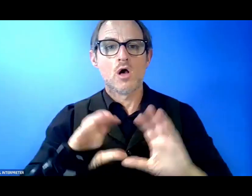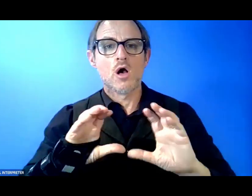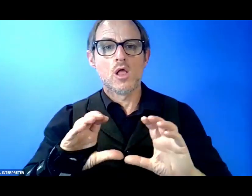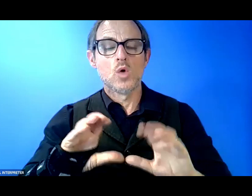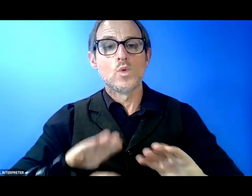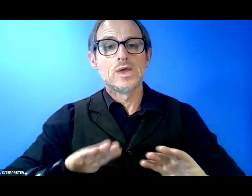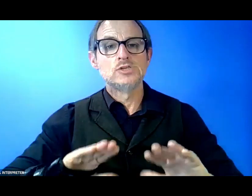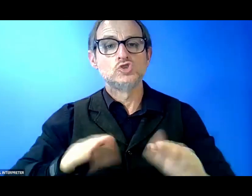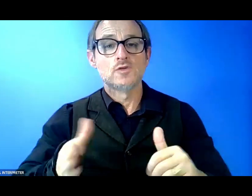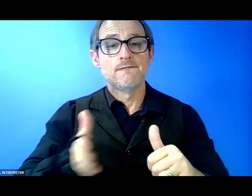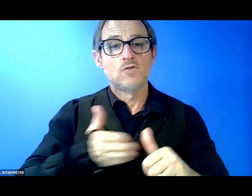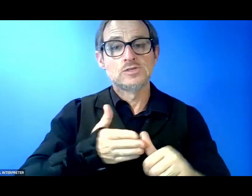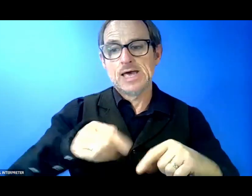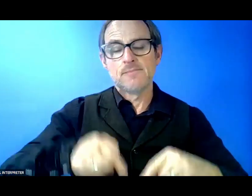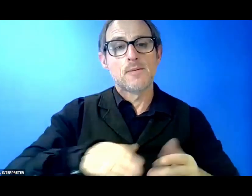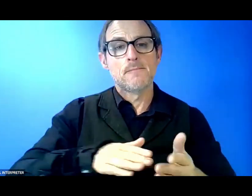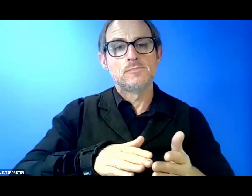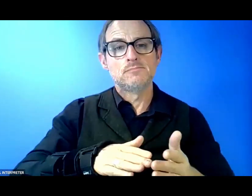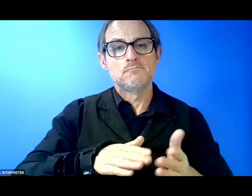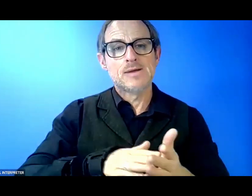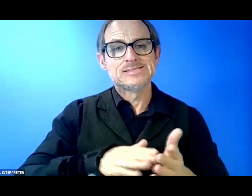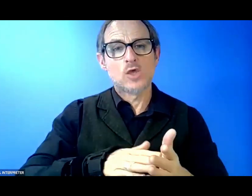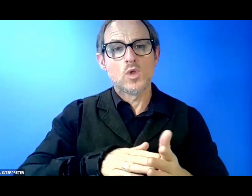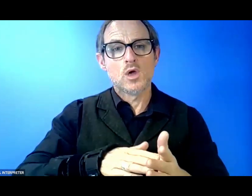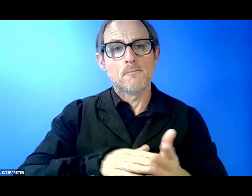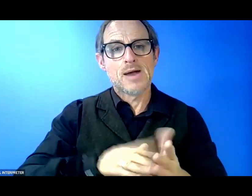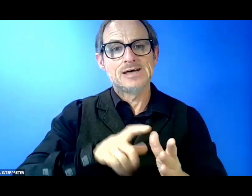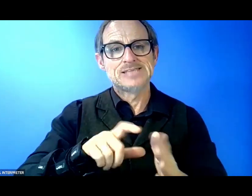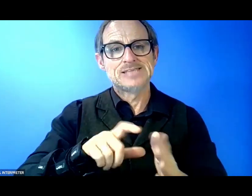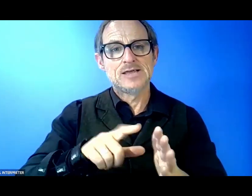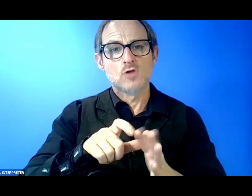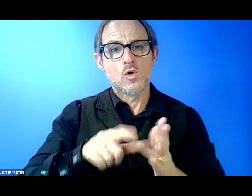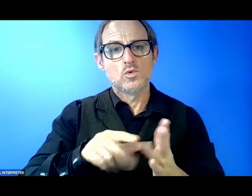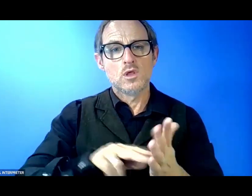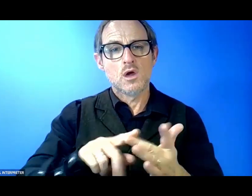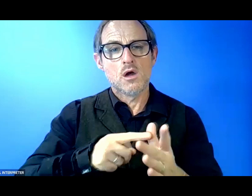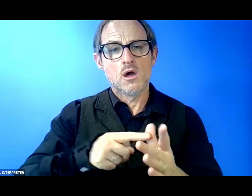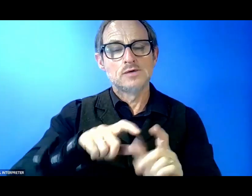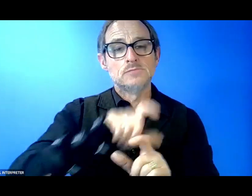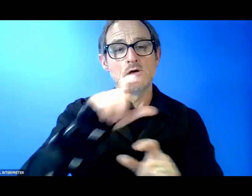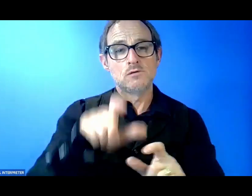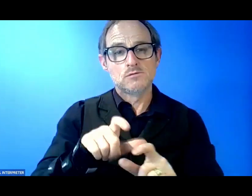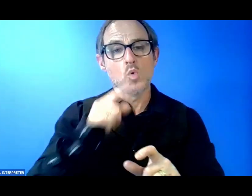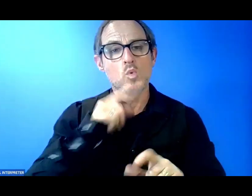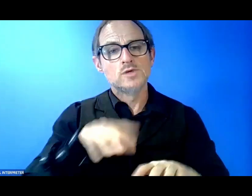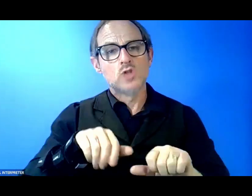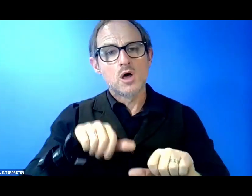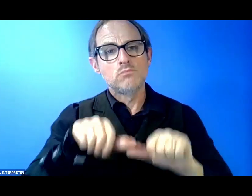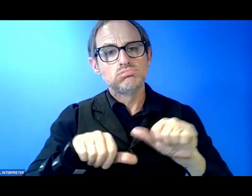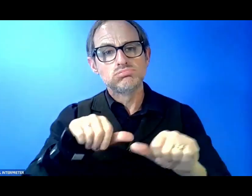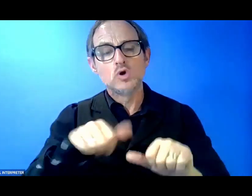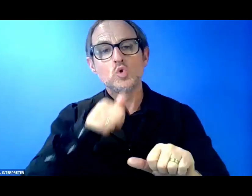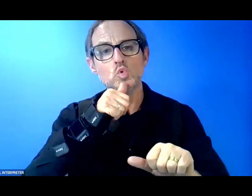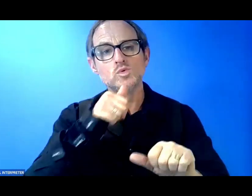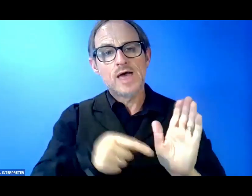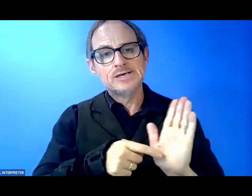in Macedonia Doughnut Economics. We are going slow, bite by bite, so we just use the shape, and then we are going to promote